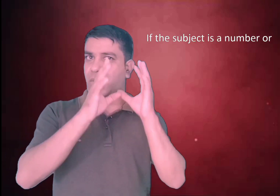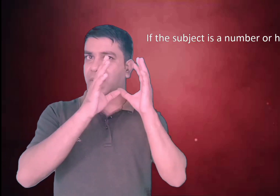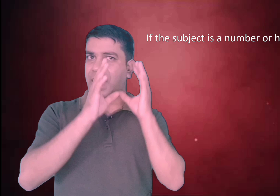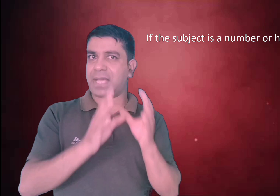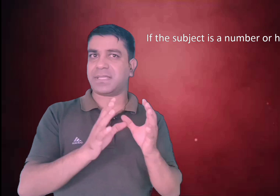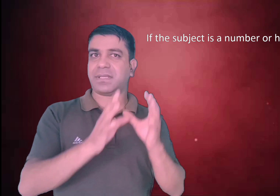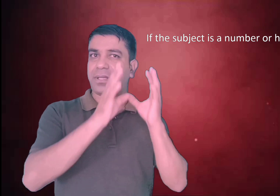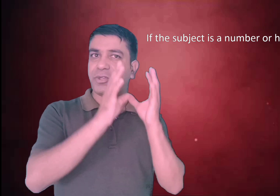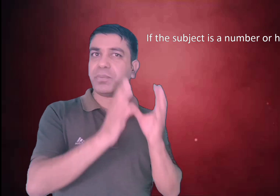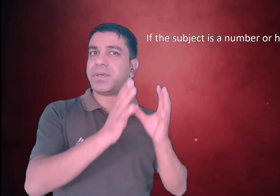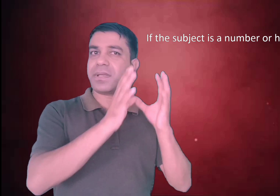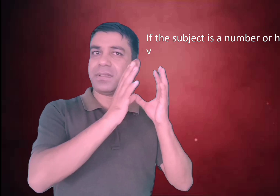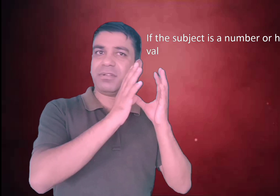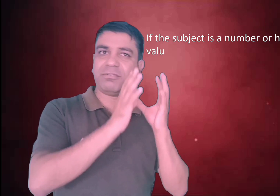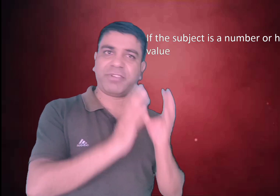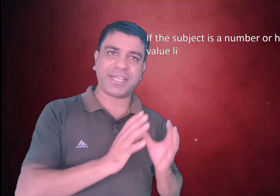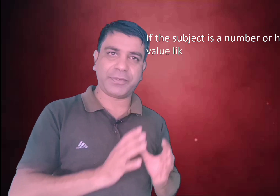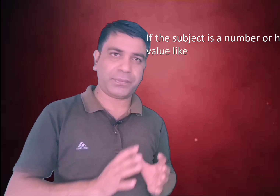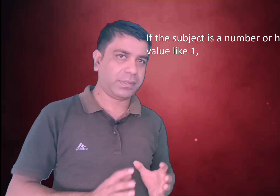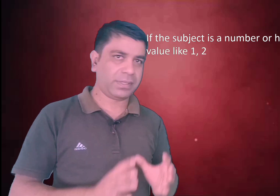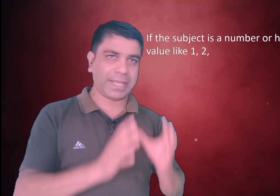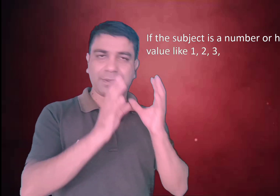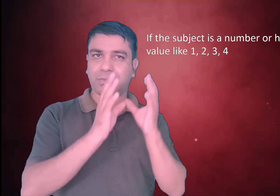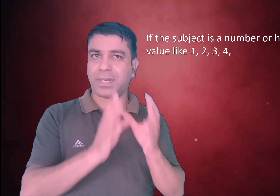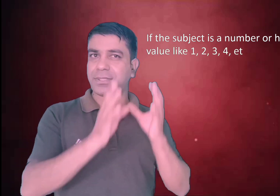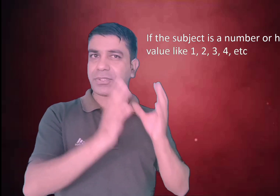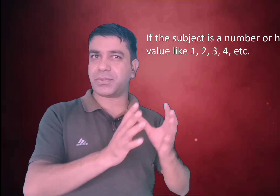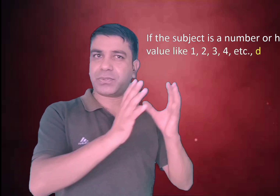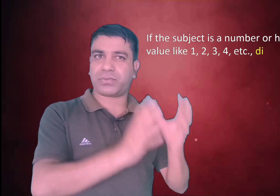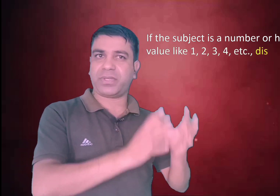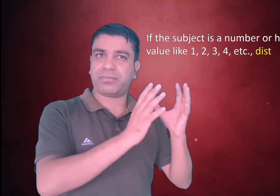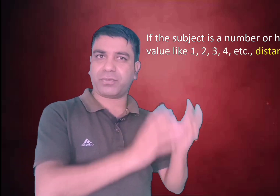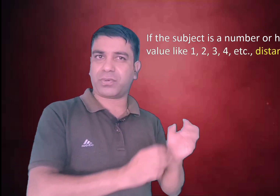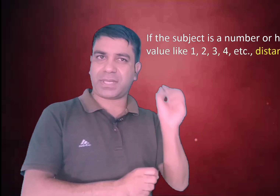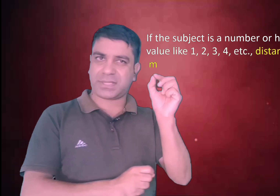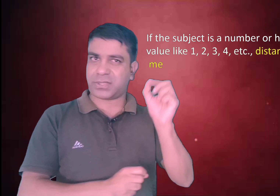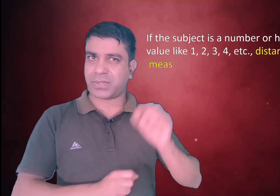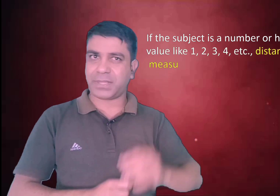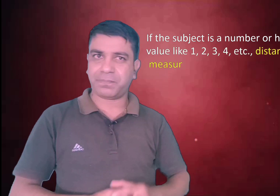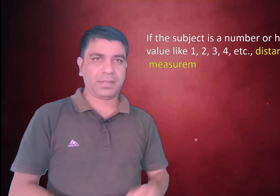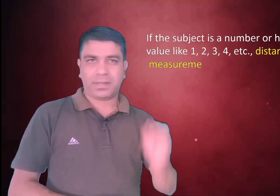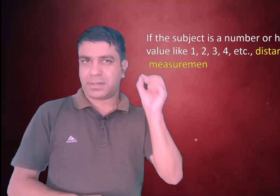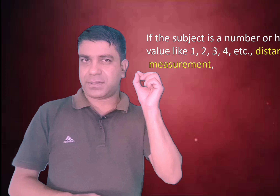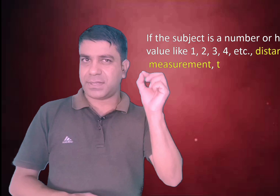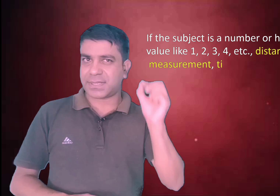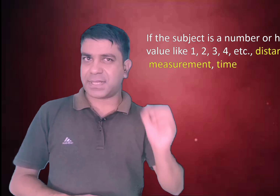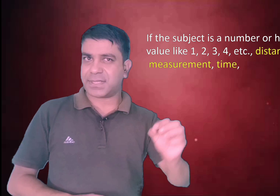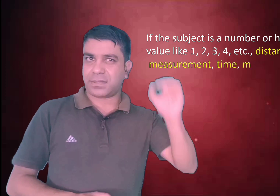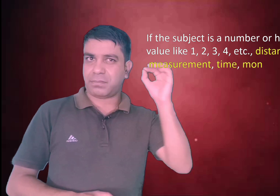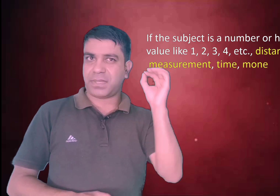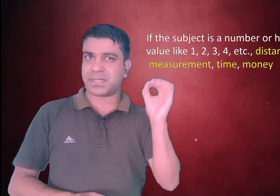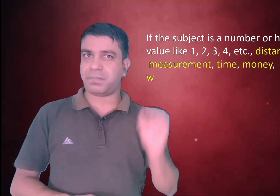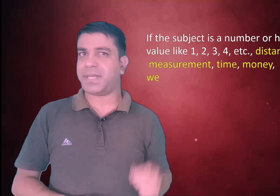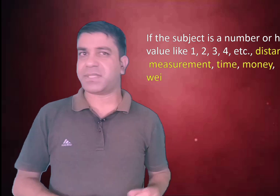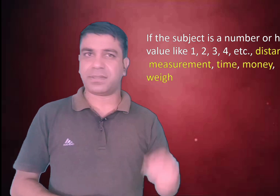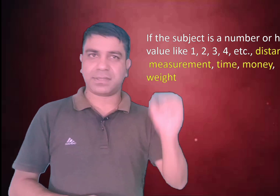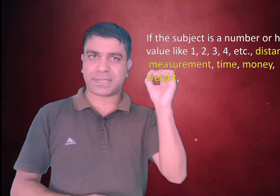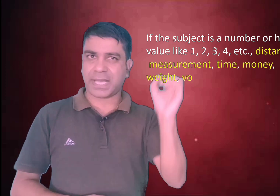or has a numerical value like 1, 2, 3, 4, etc., distance, measurement,